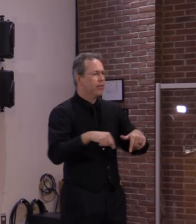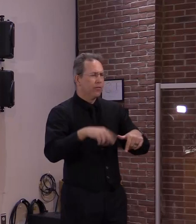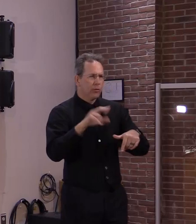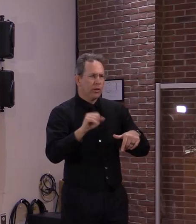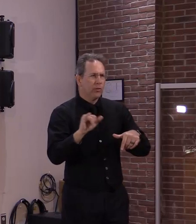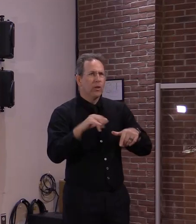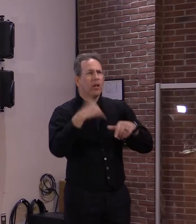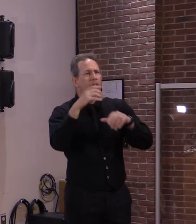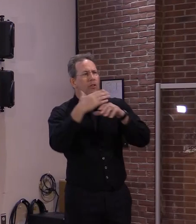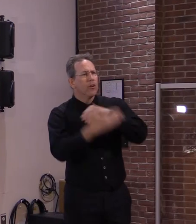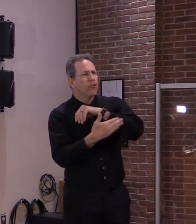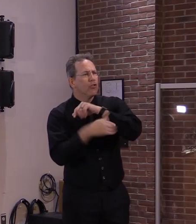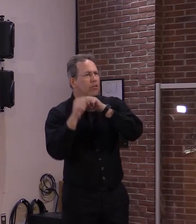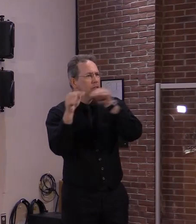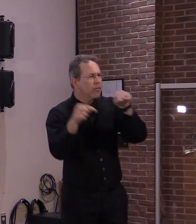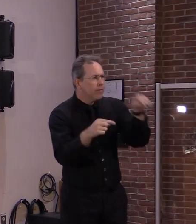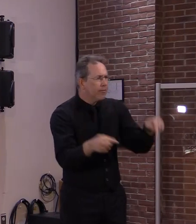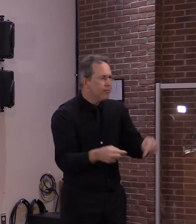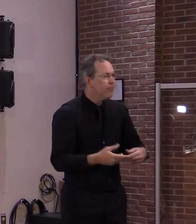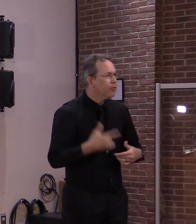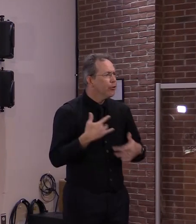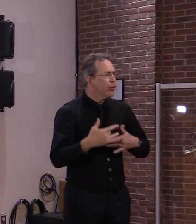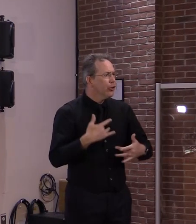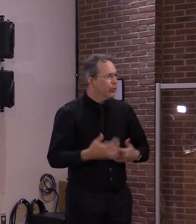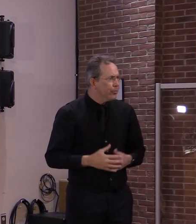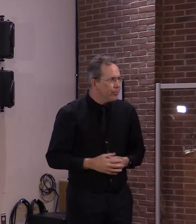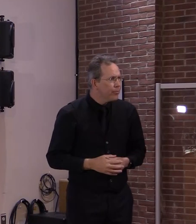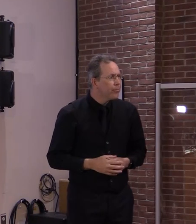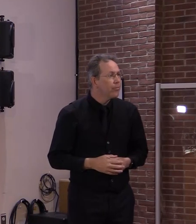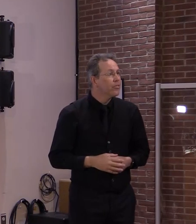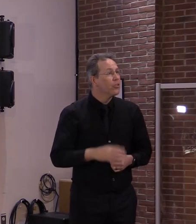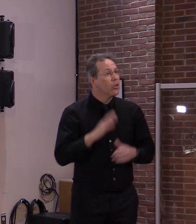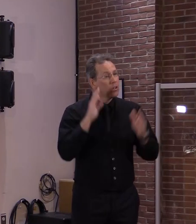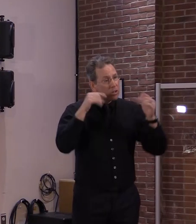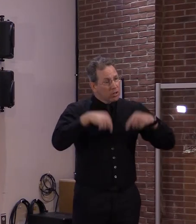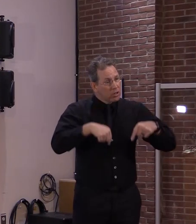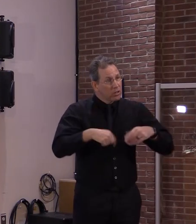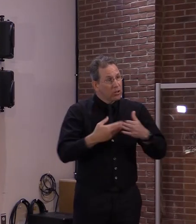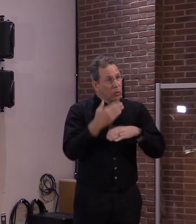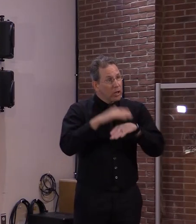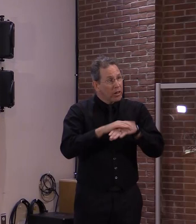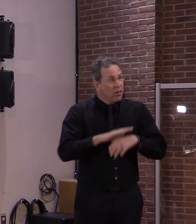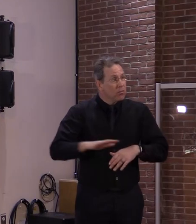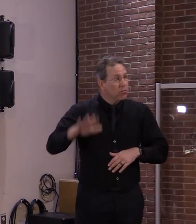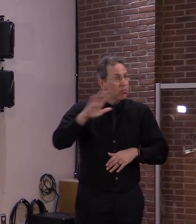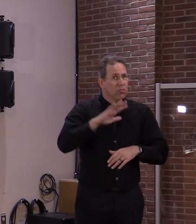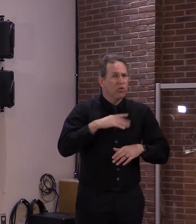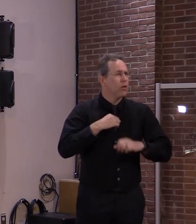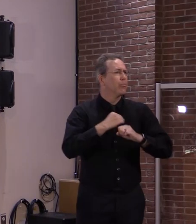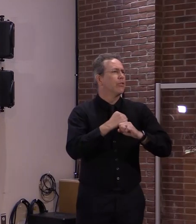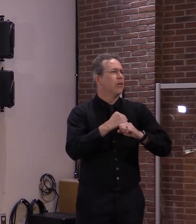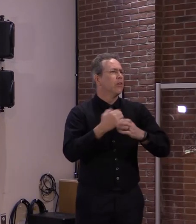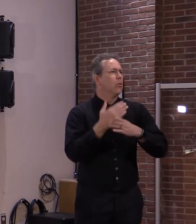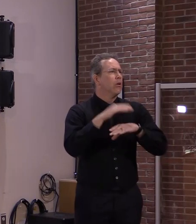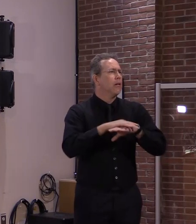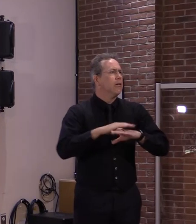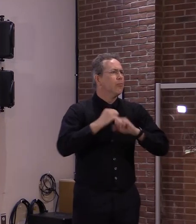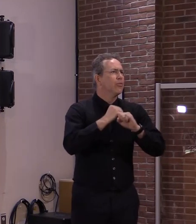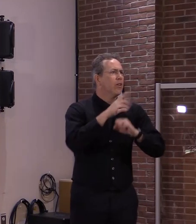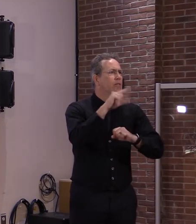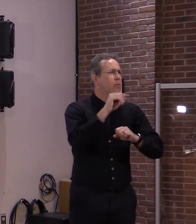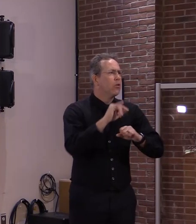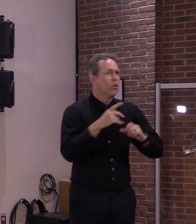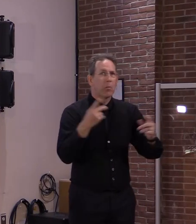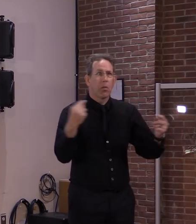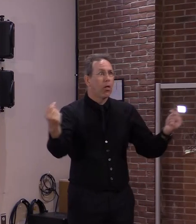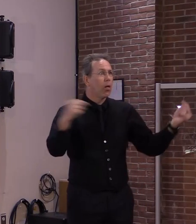on your radar screen. But generally, because we're so well protected, people coming here from the Northeast or people coming from other parts of the country or the world, you know, Vermonters should